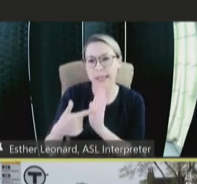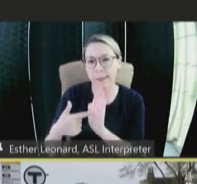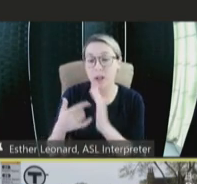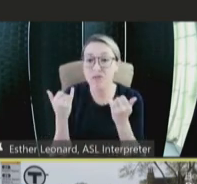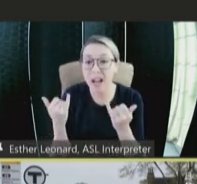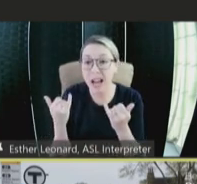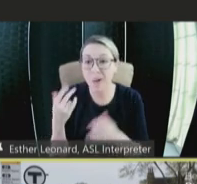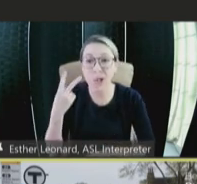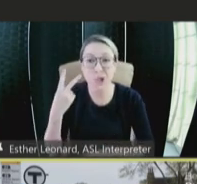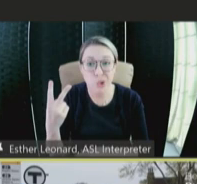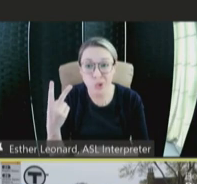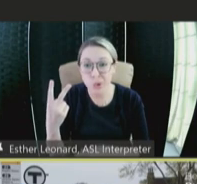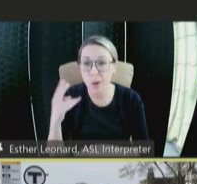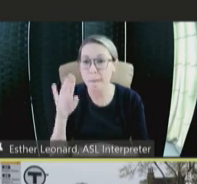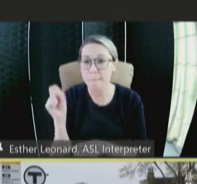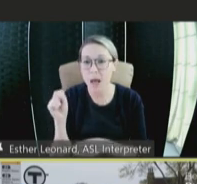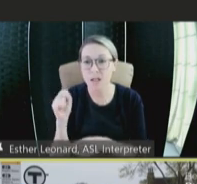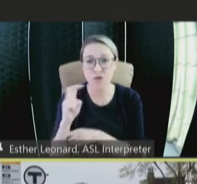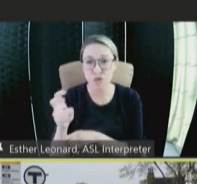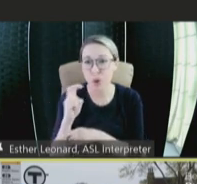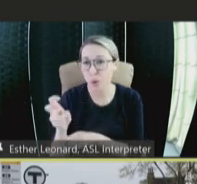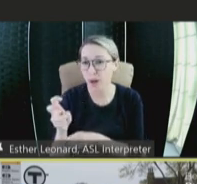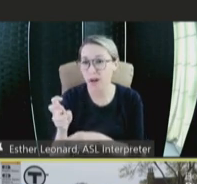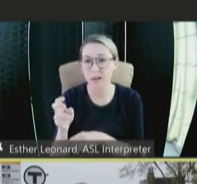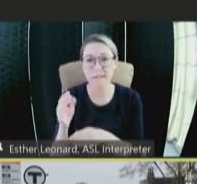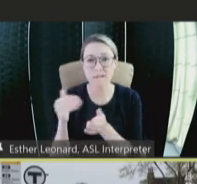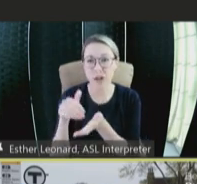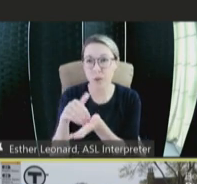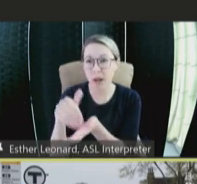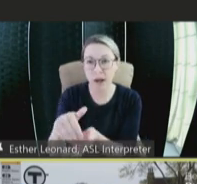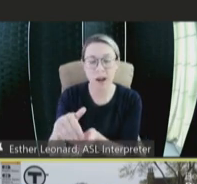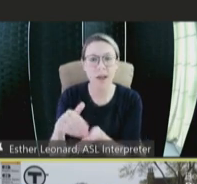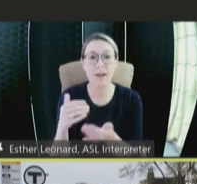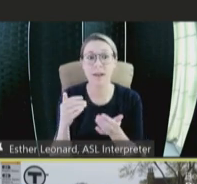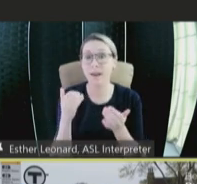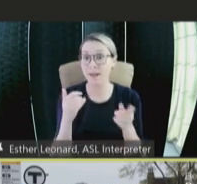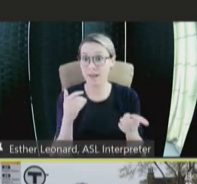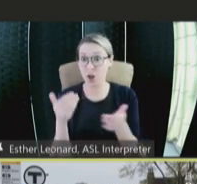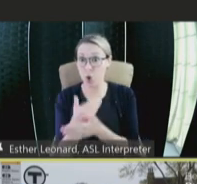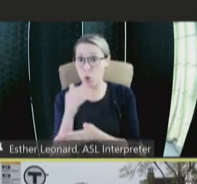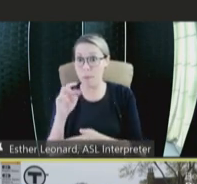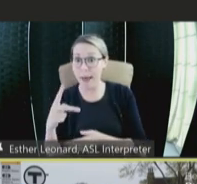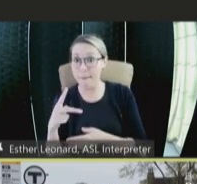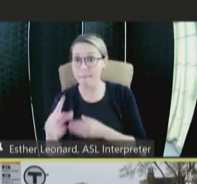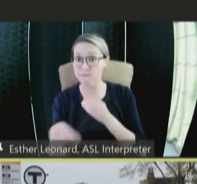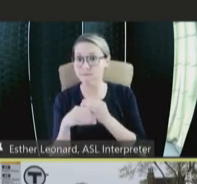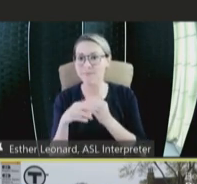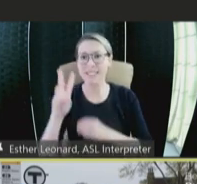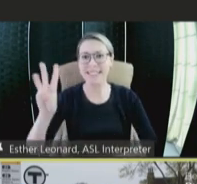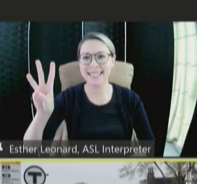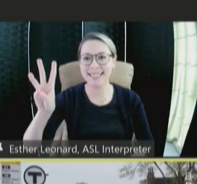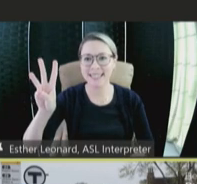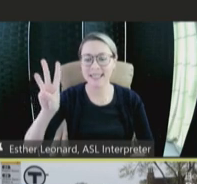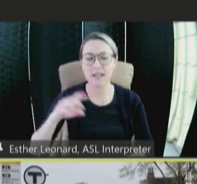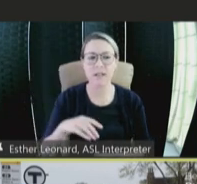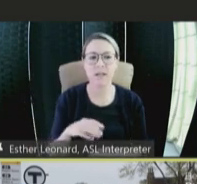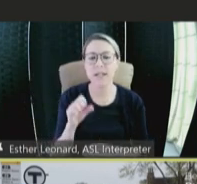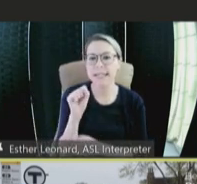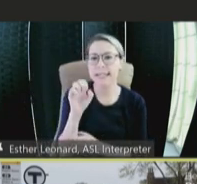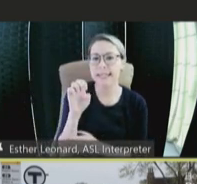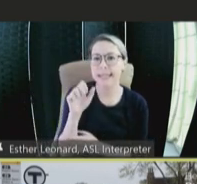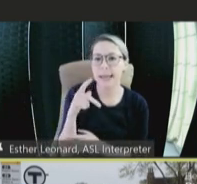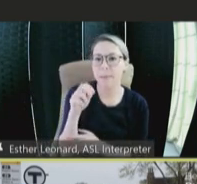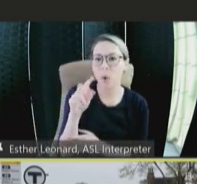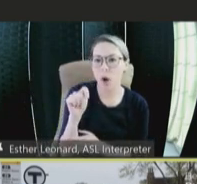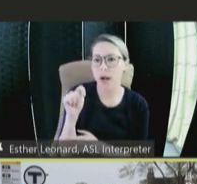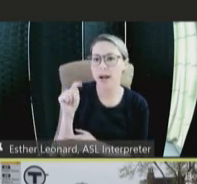by two frequent bus routes. In the proposed map, there would now be six. And then Seaport and Kendall Square also get